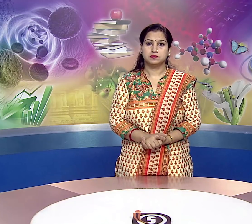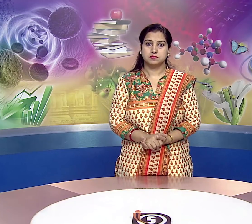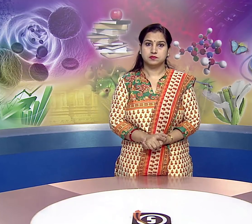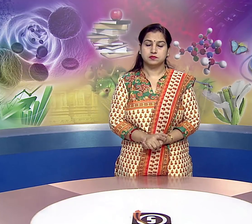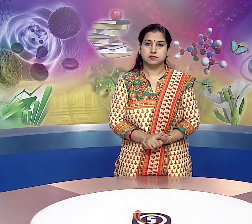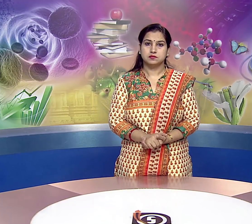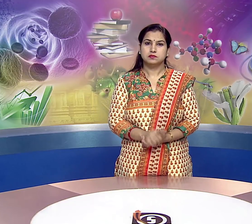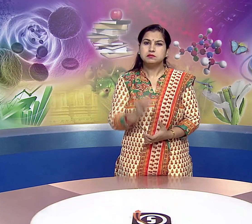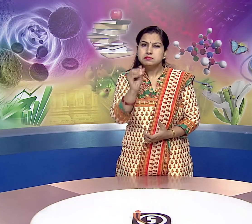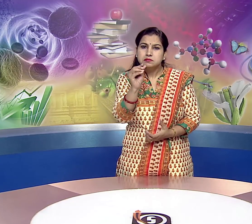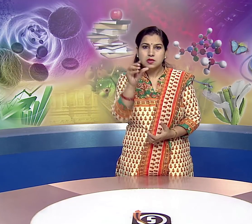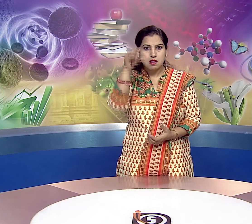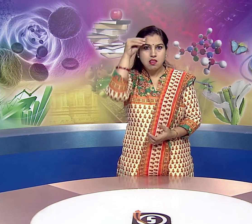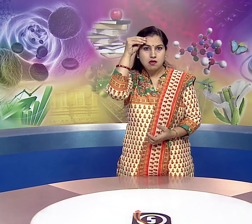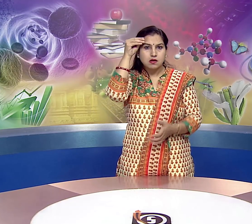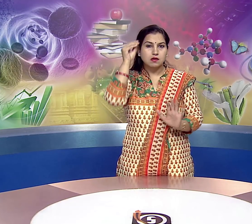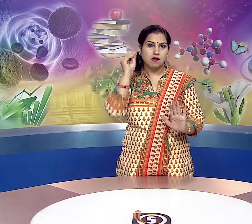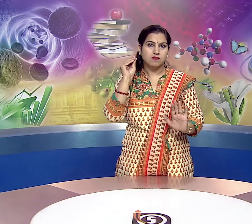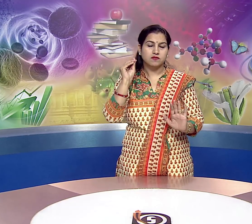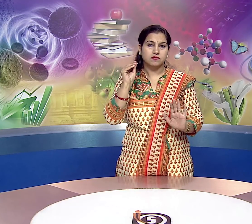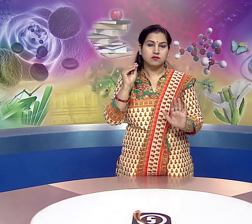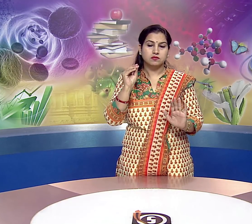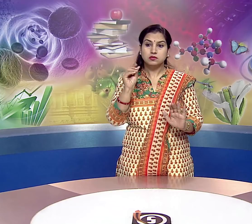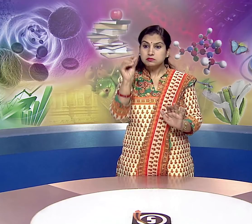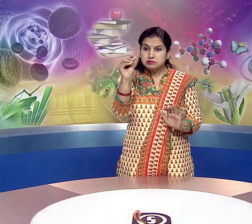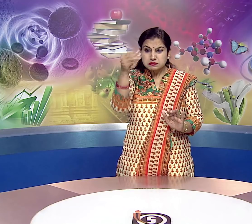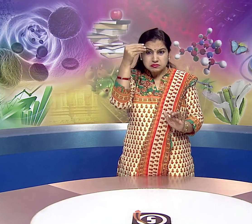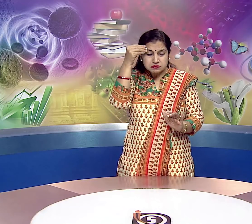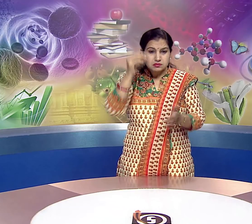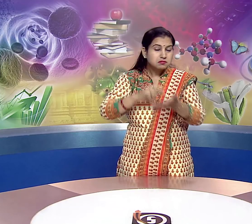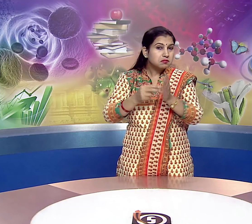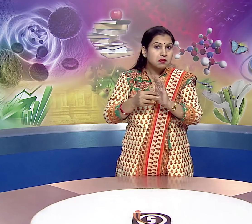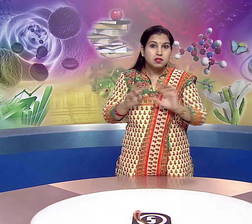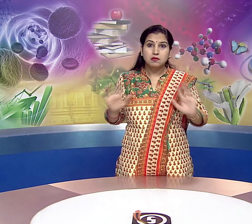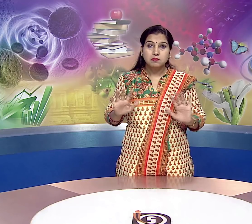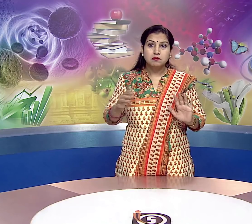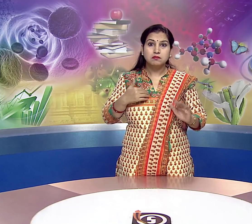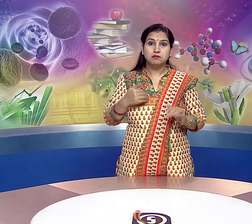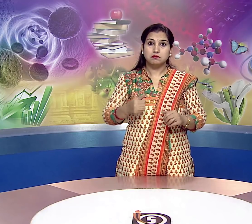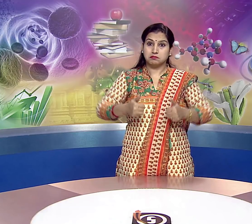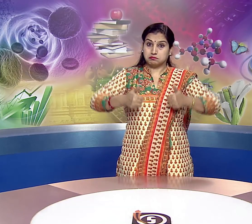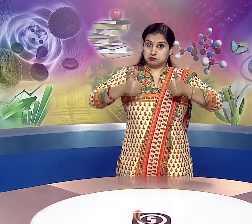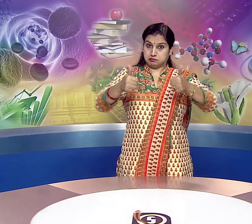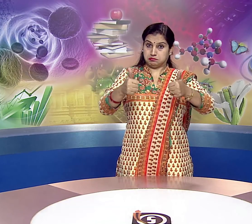A little learning does not make us true human,